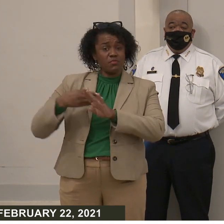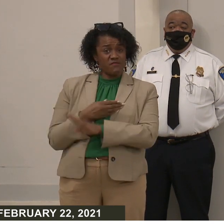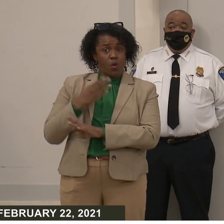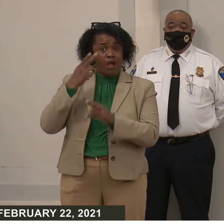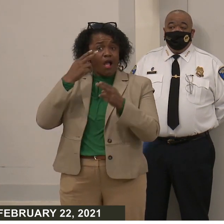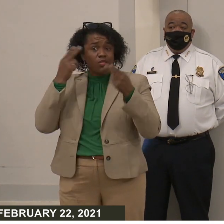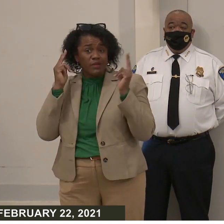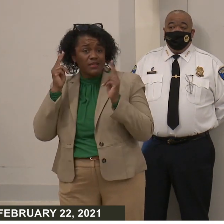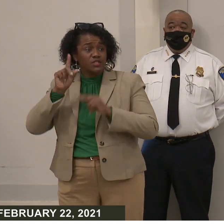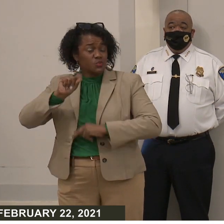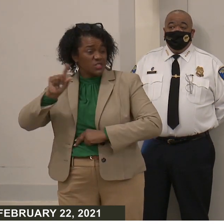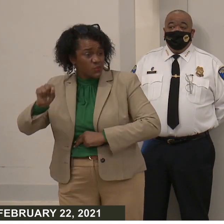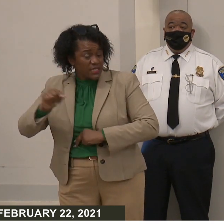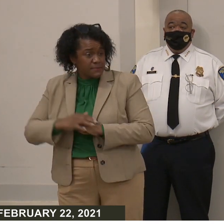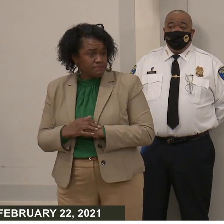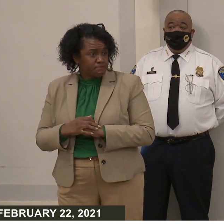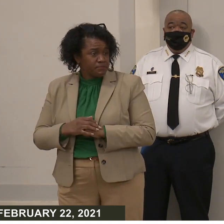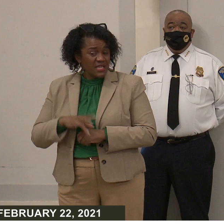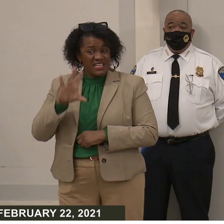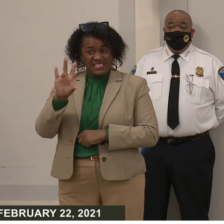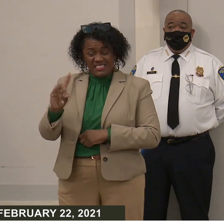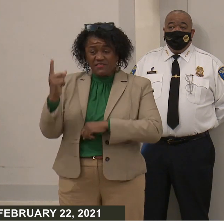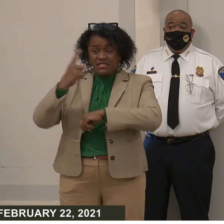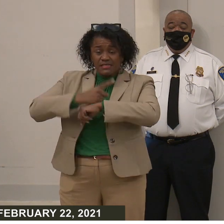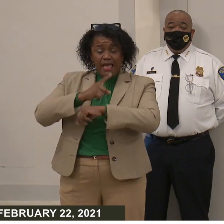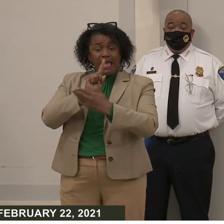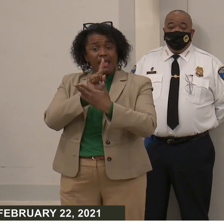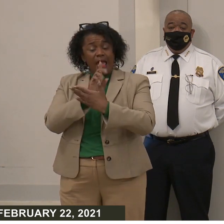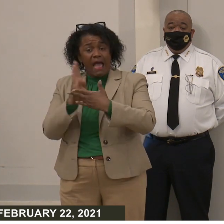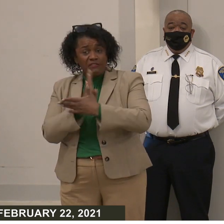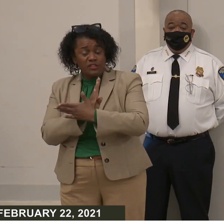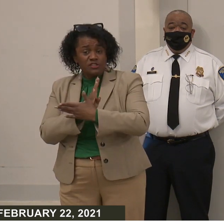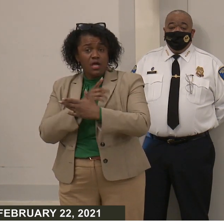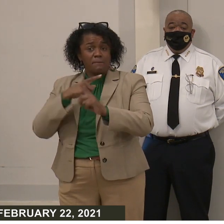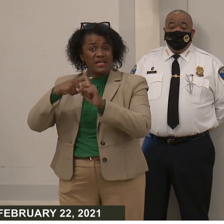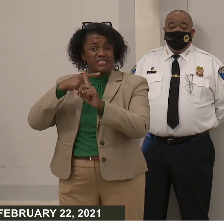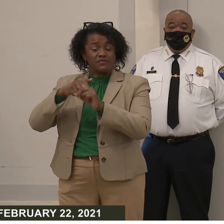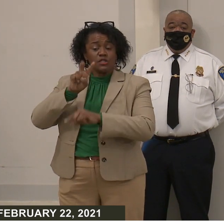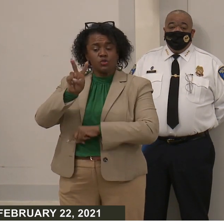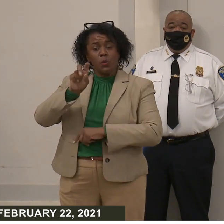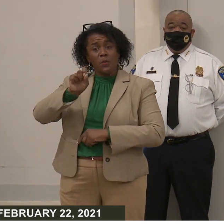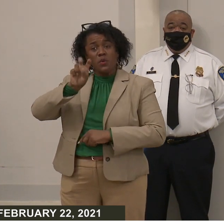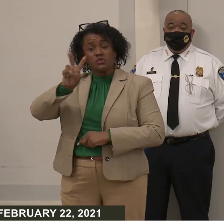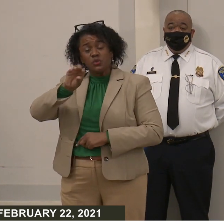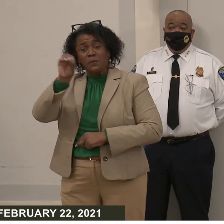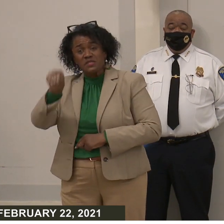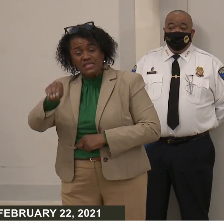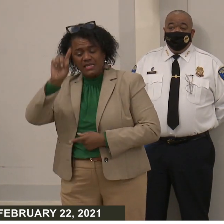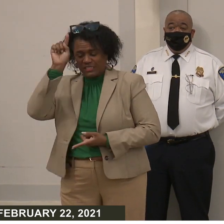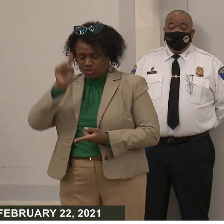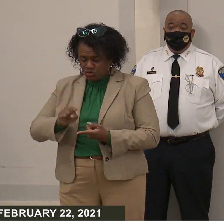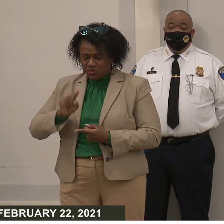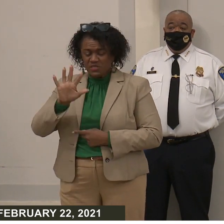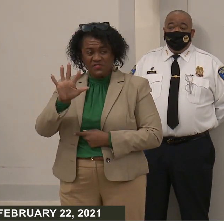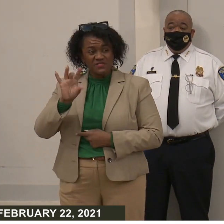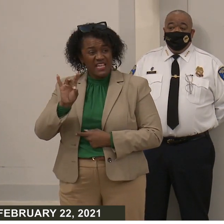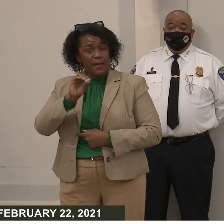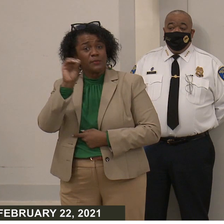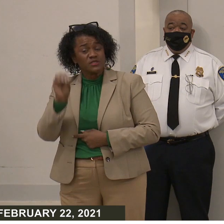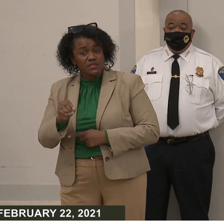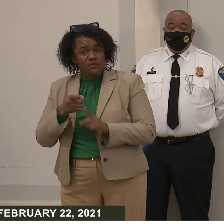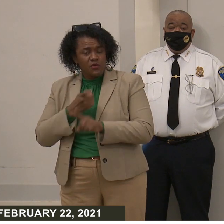2020. Our latest 7-day average positivity is 2.2%, a decrease of 58% from 4 weeks